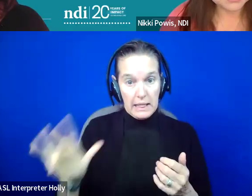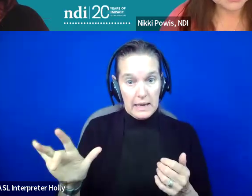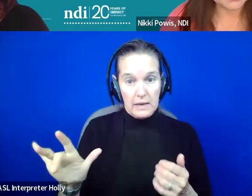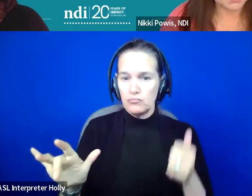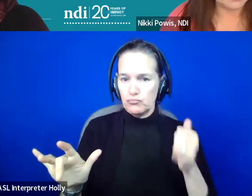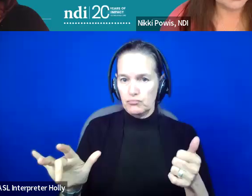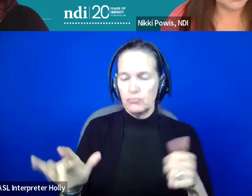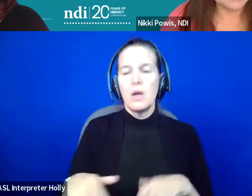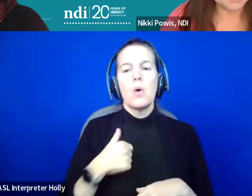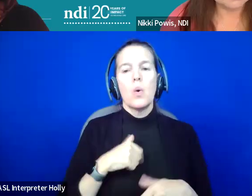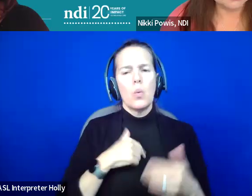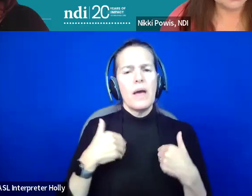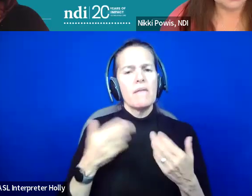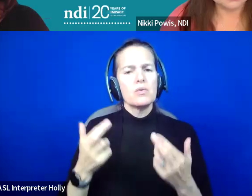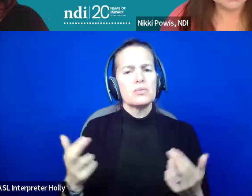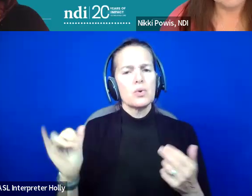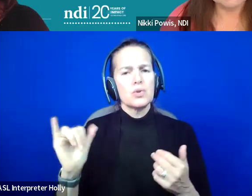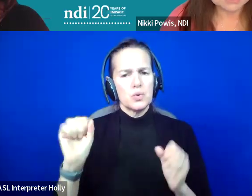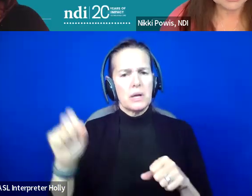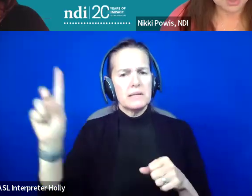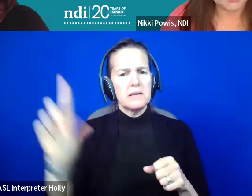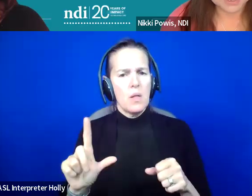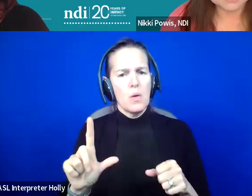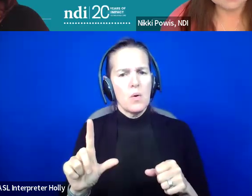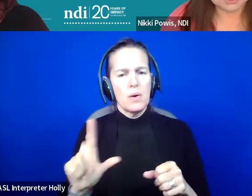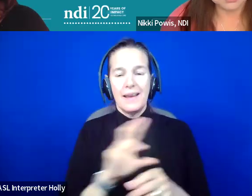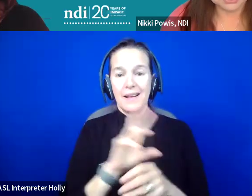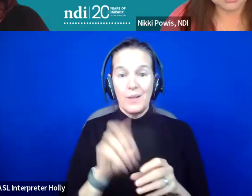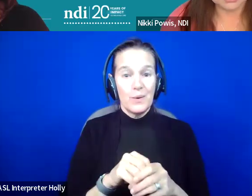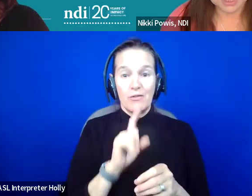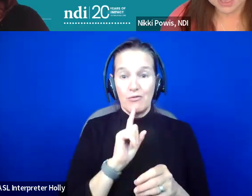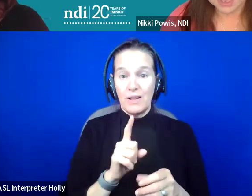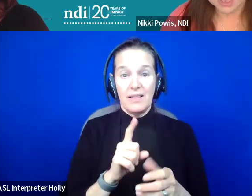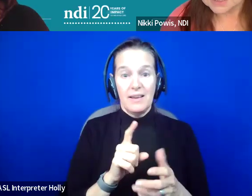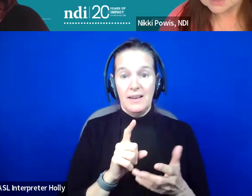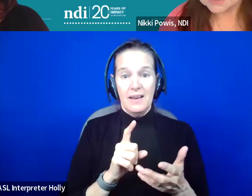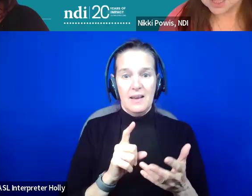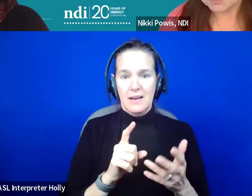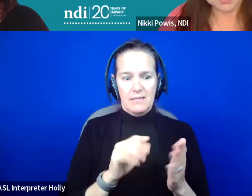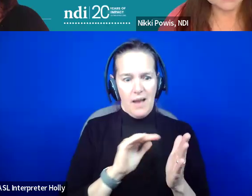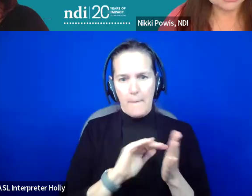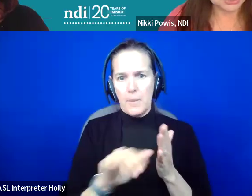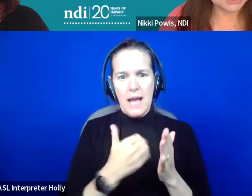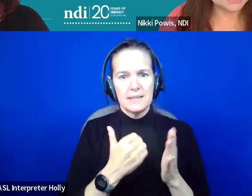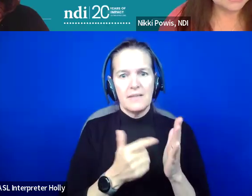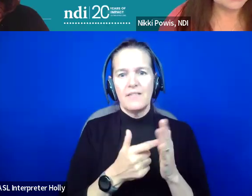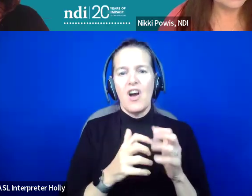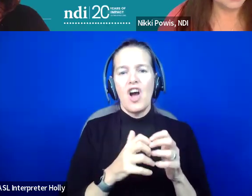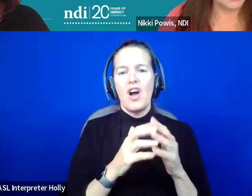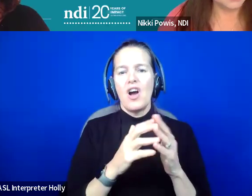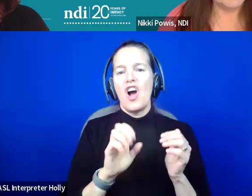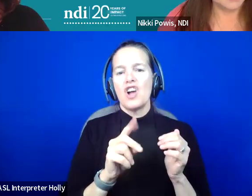have resources as well that you can download, including a really comprehensive entrepreneurial guide to help you get